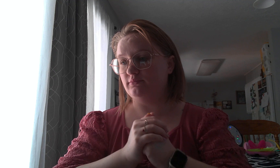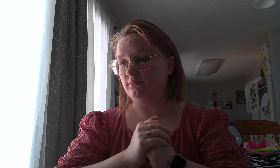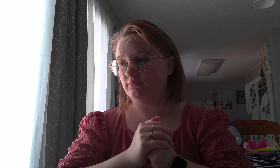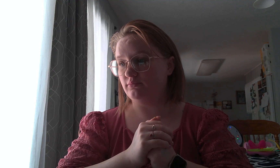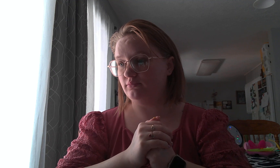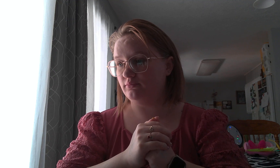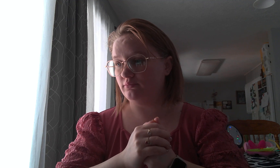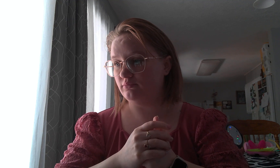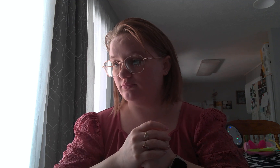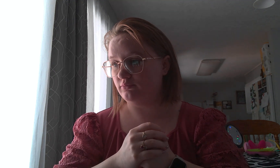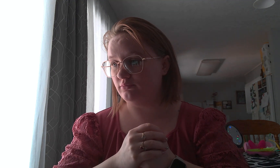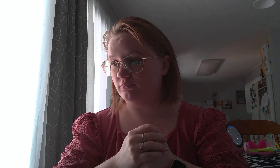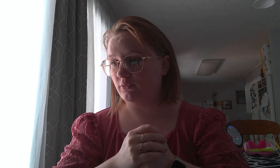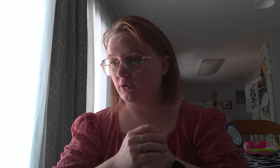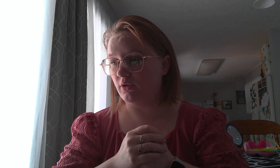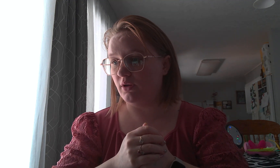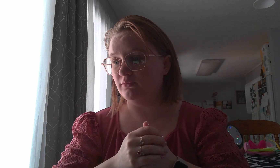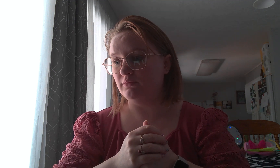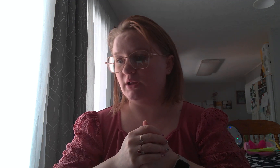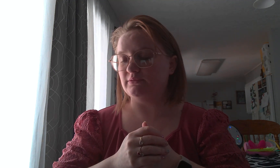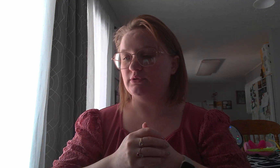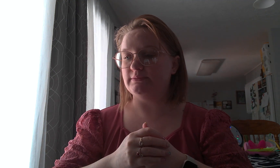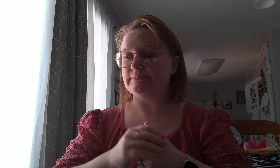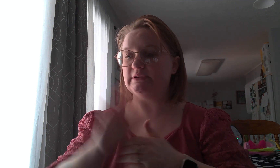Drives Behavior.